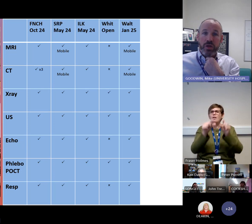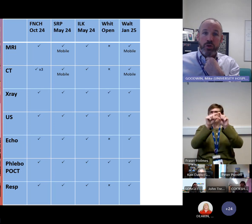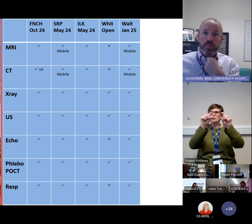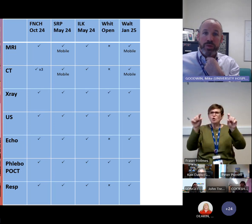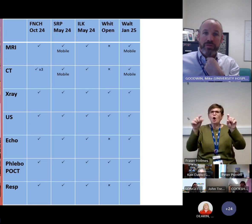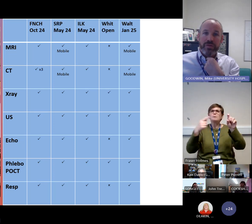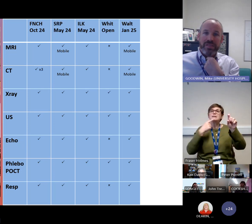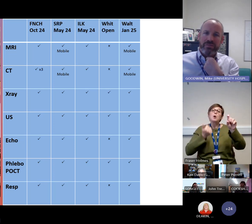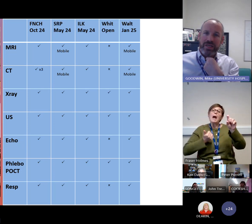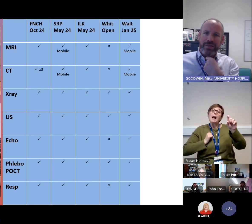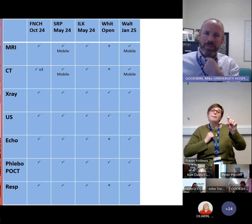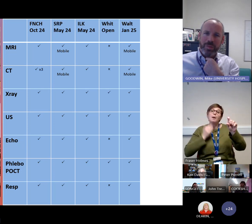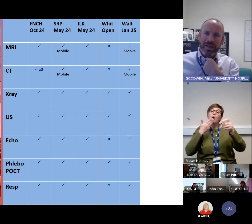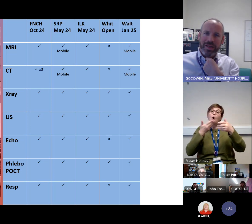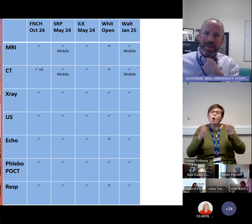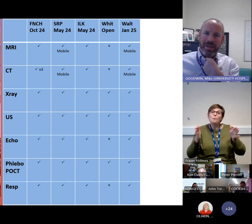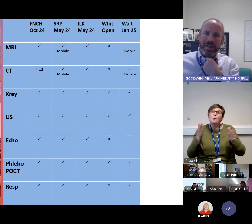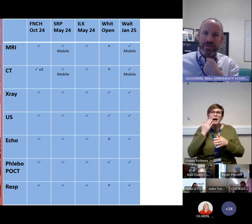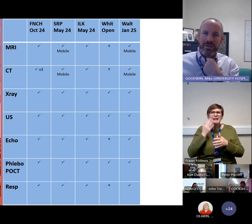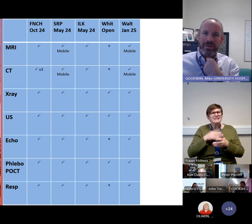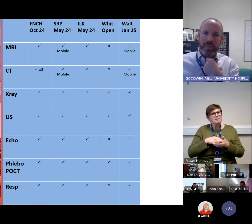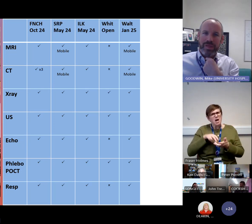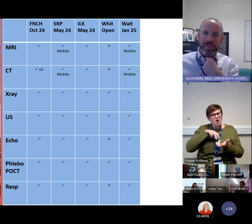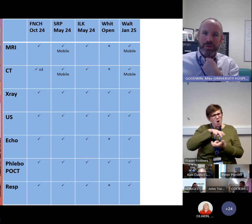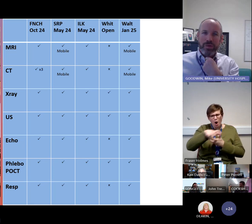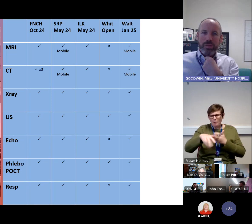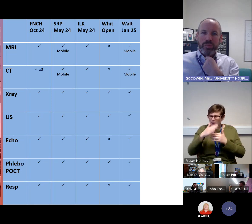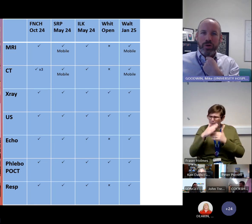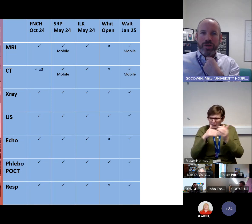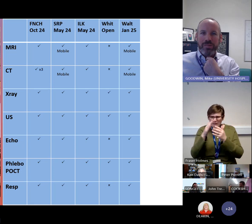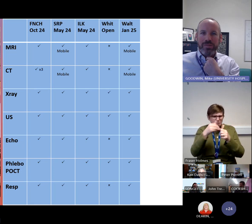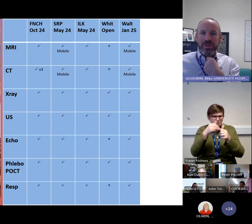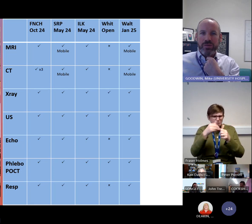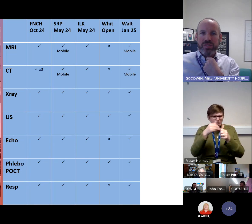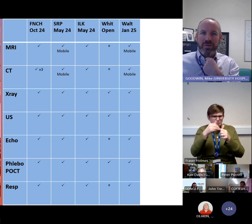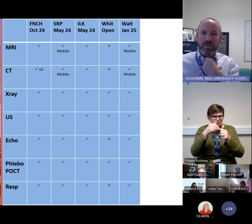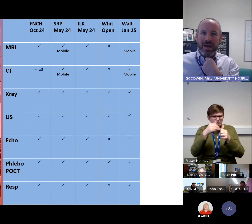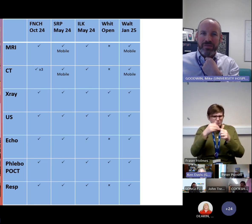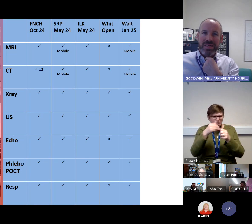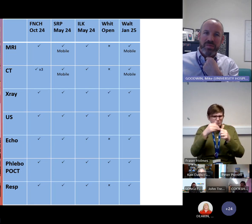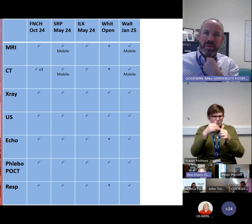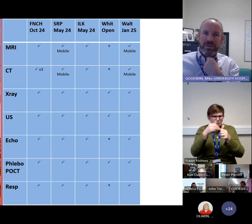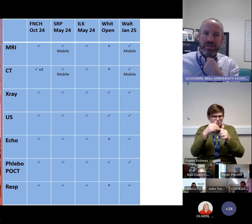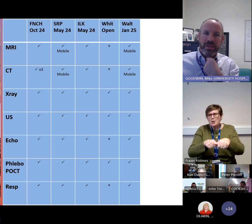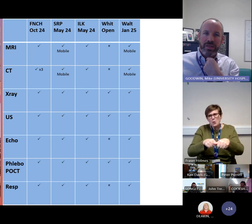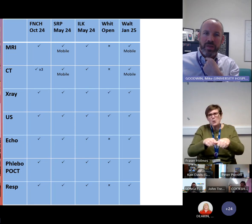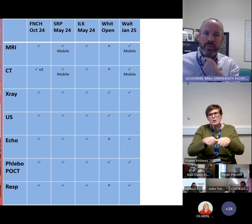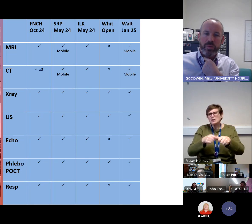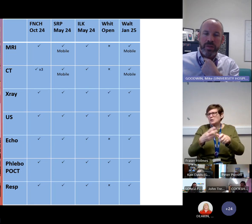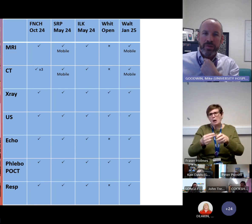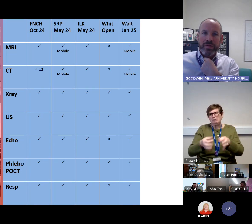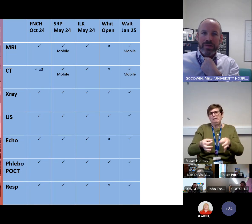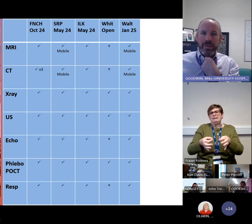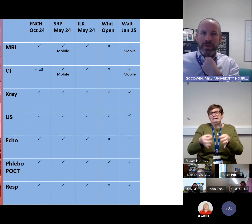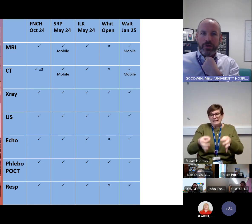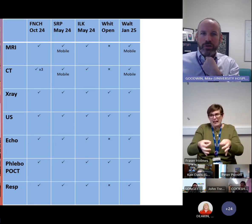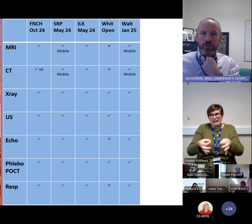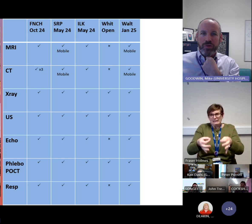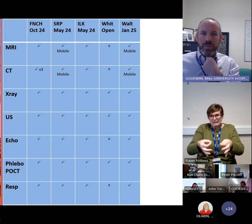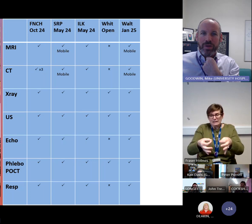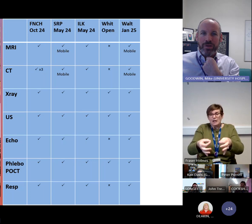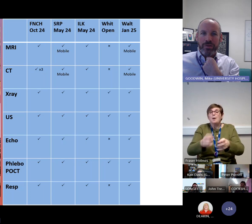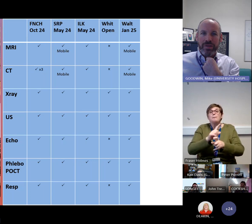they're due to open. So these are really complex builds and complex programs. So some of them have slipped back just a little bit, but we're